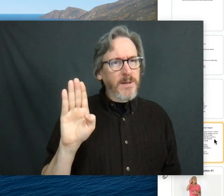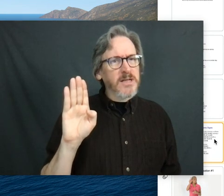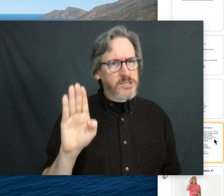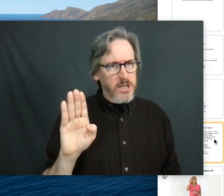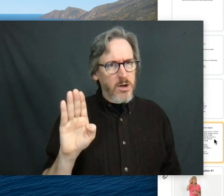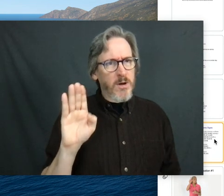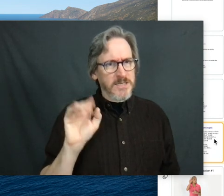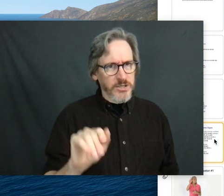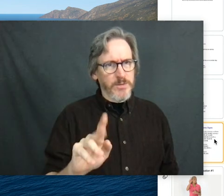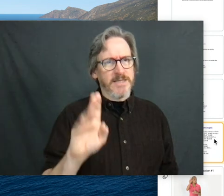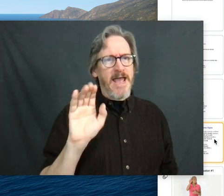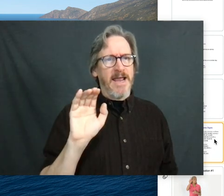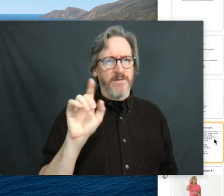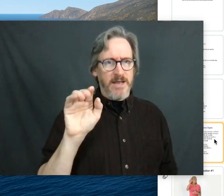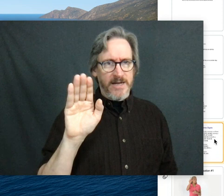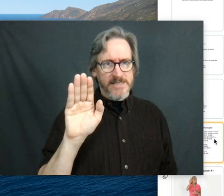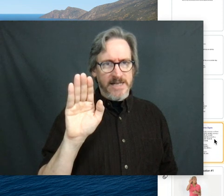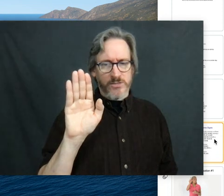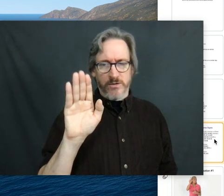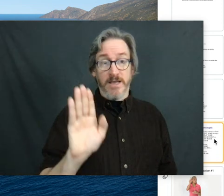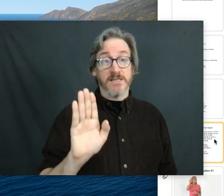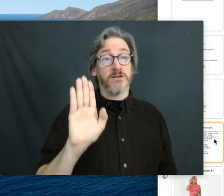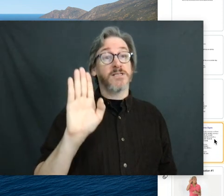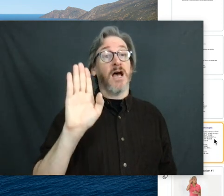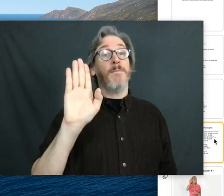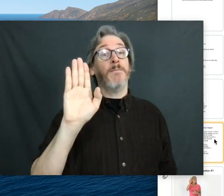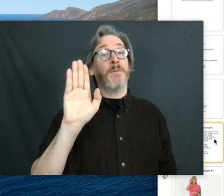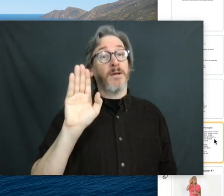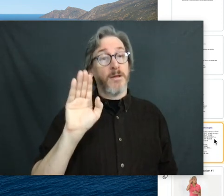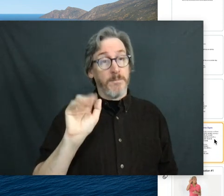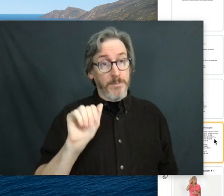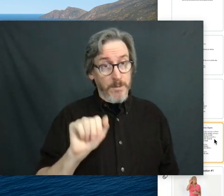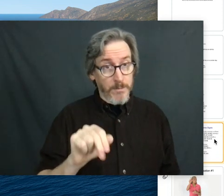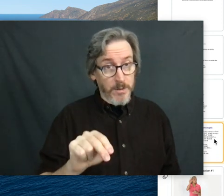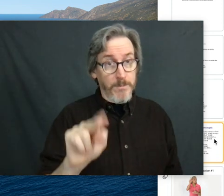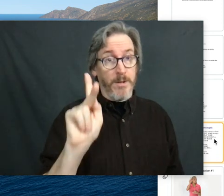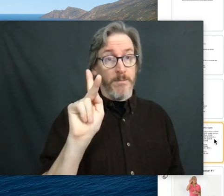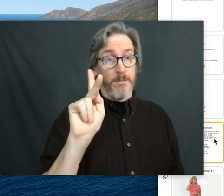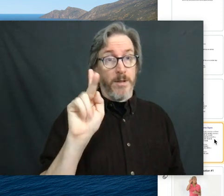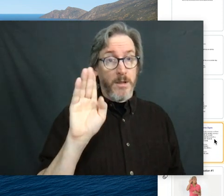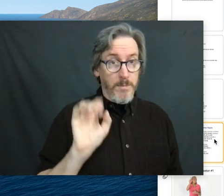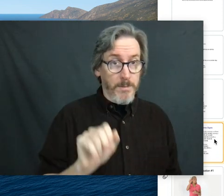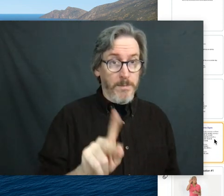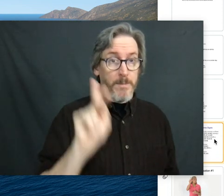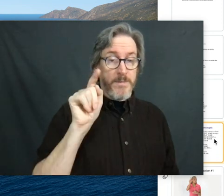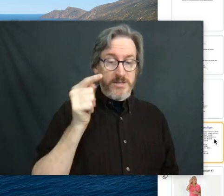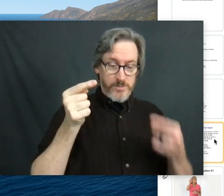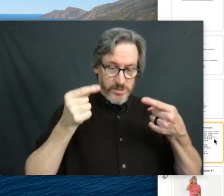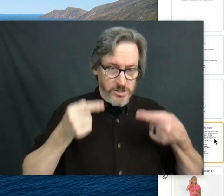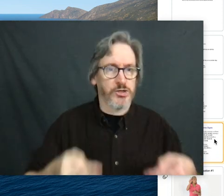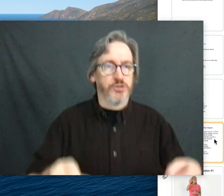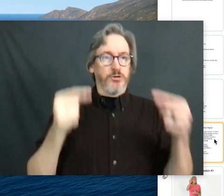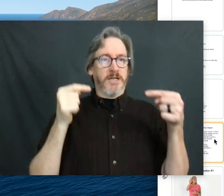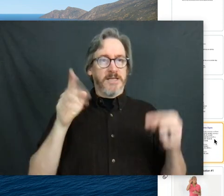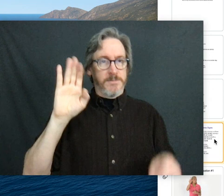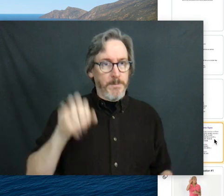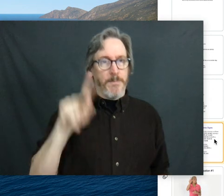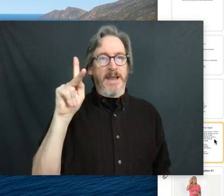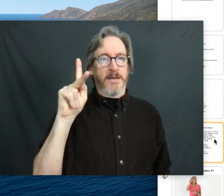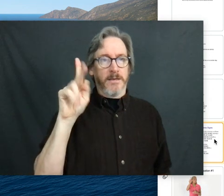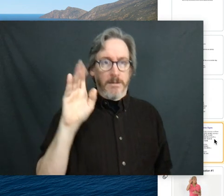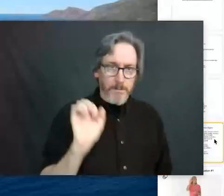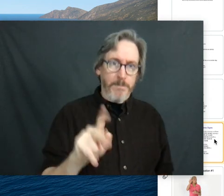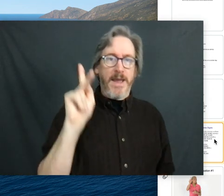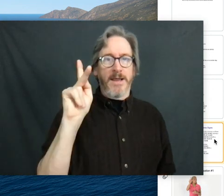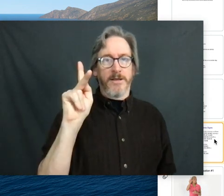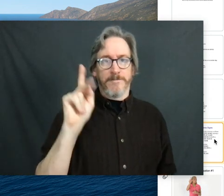finger spell it slow until you get the hang of it. And it's that sort of, it starts up, boom, boom, boom. It's almost a circle like this.